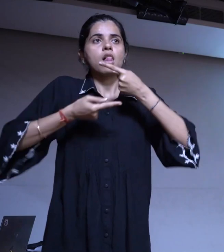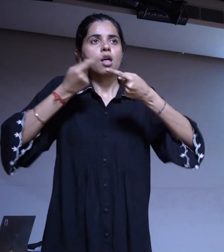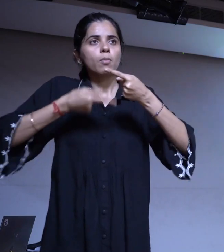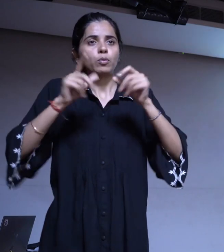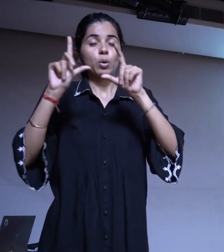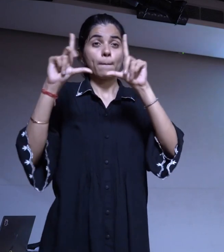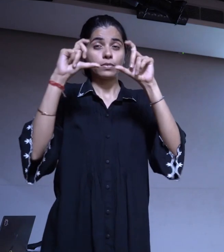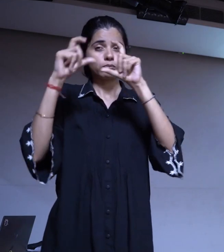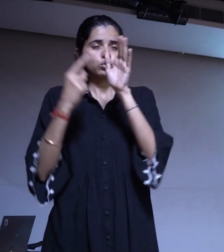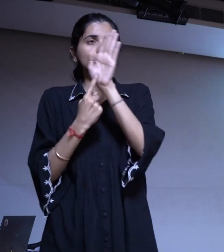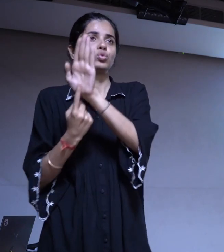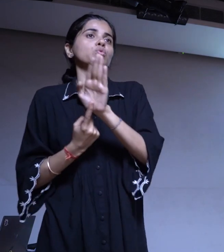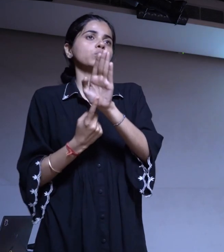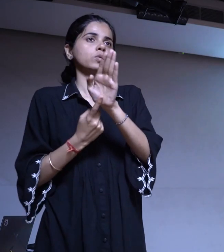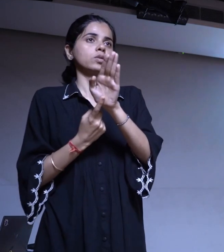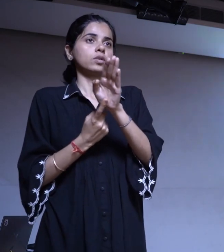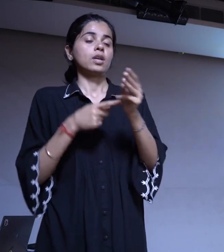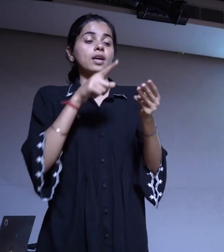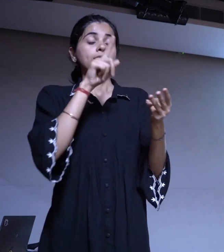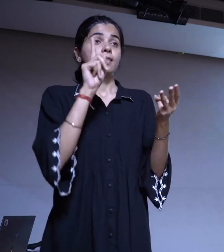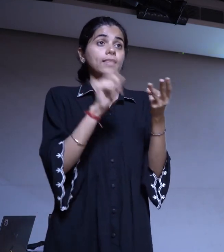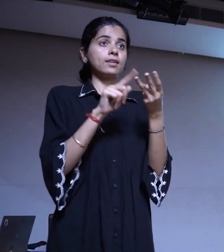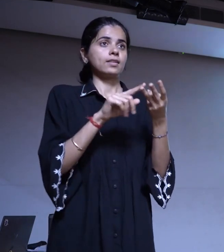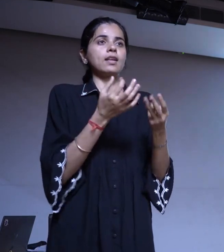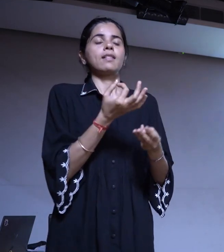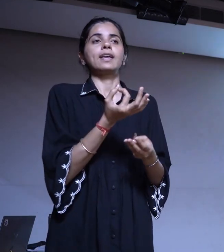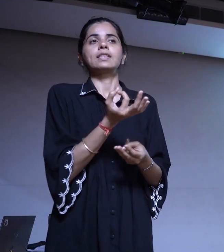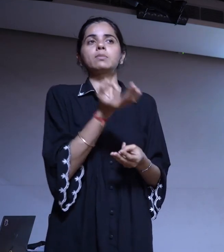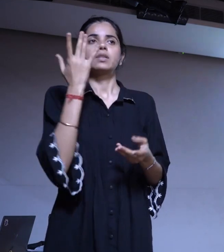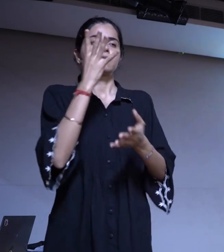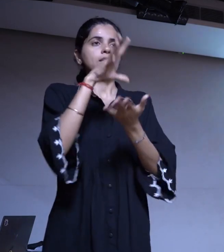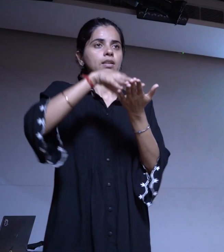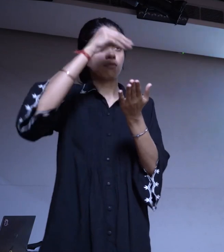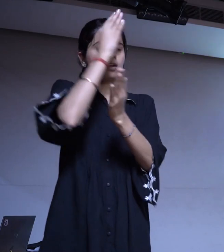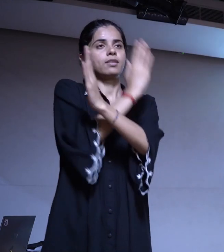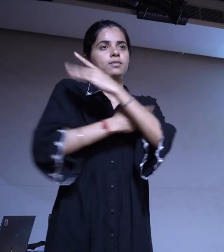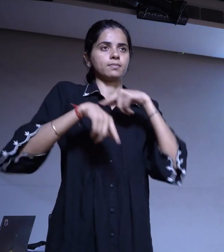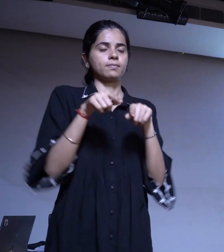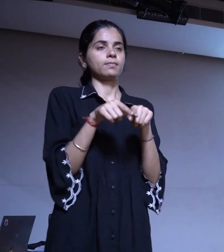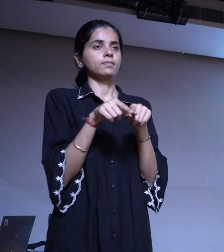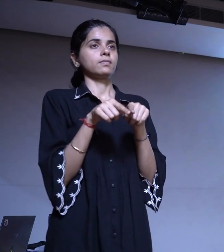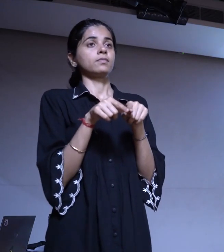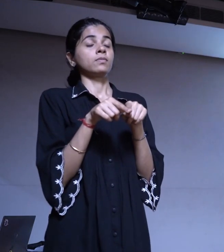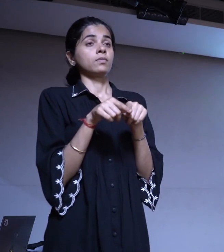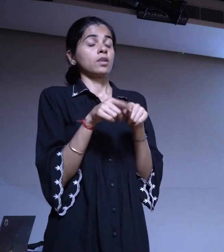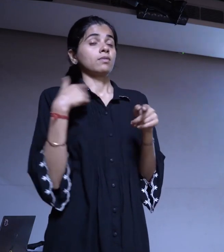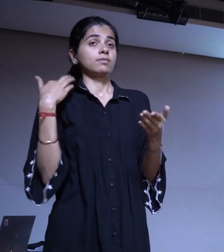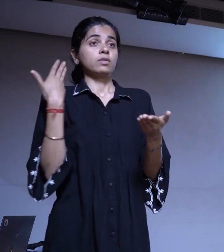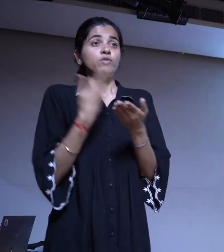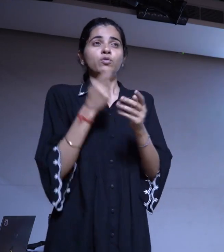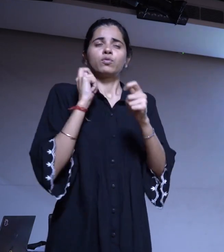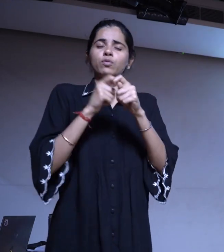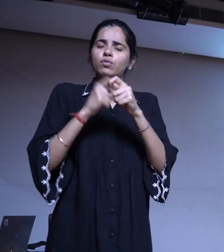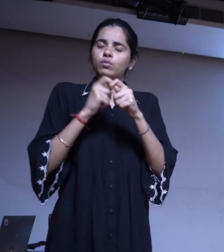the third is an early screen for specific learning disability which is what I will talk about so here is where we've been working